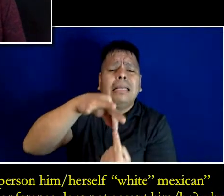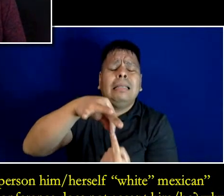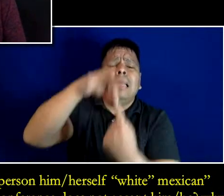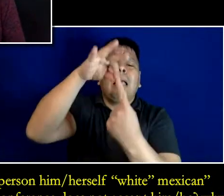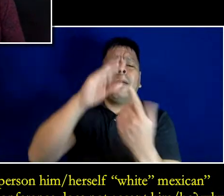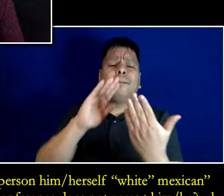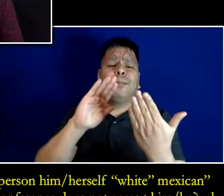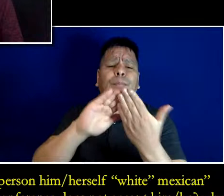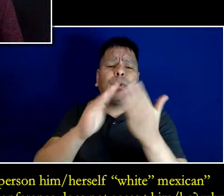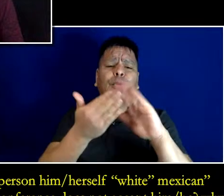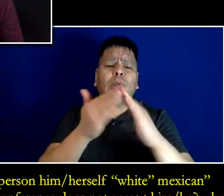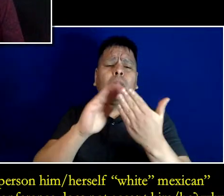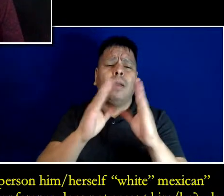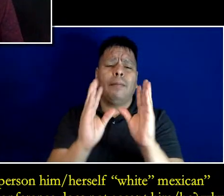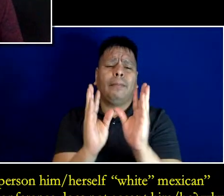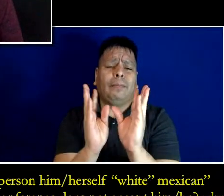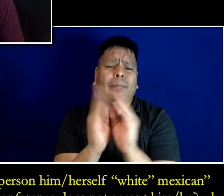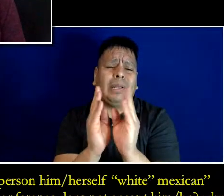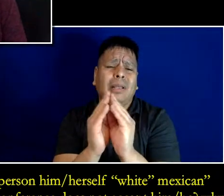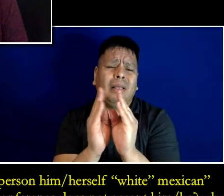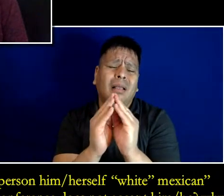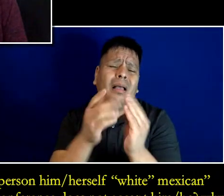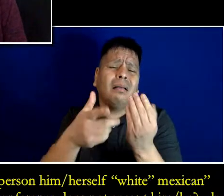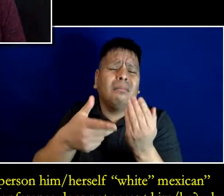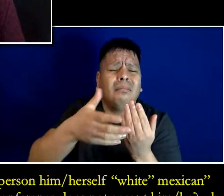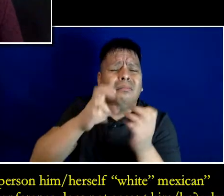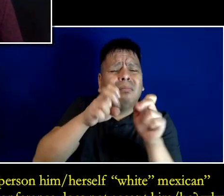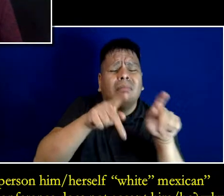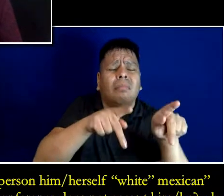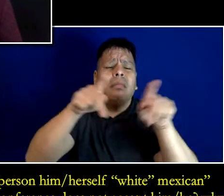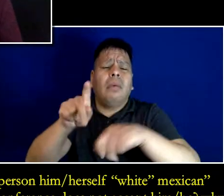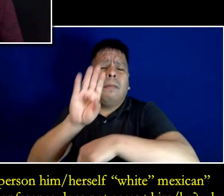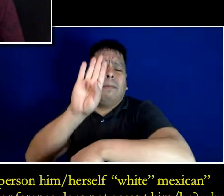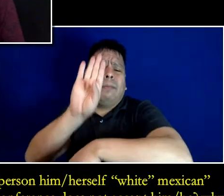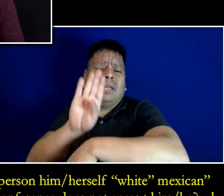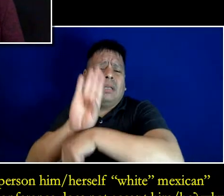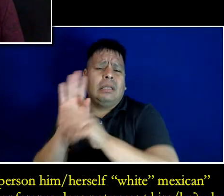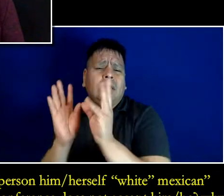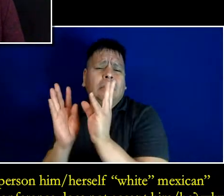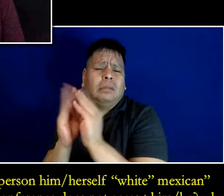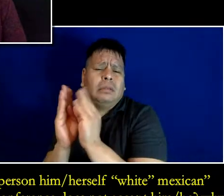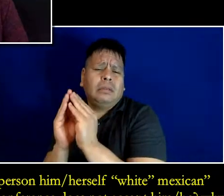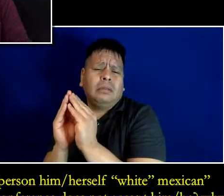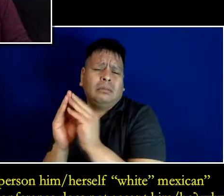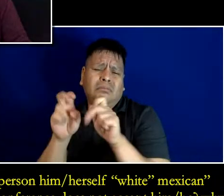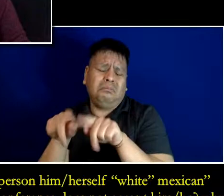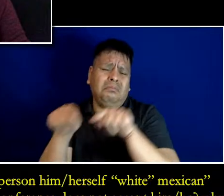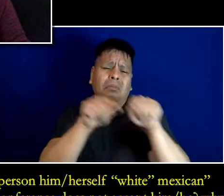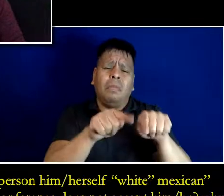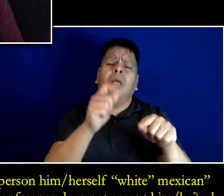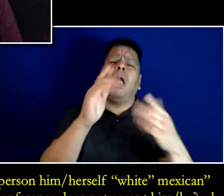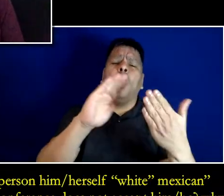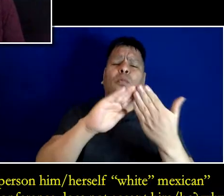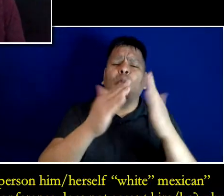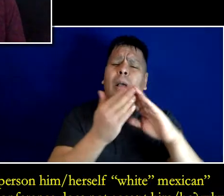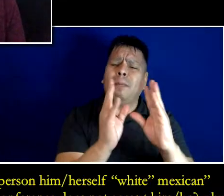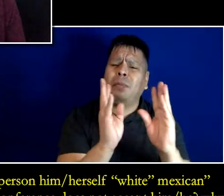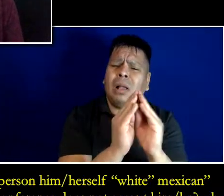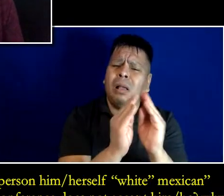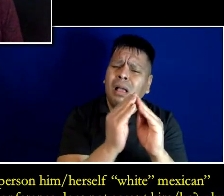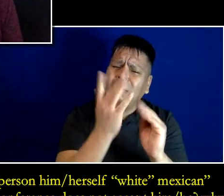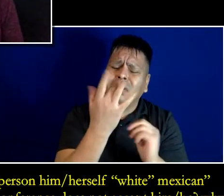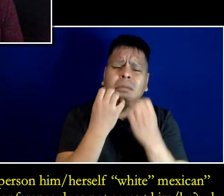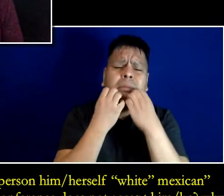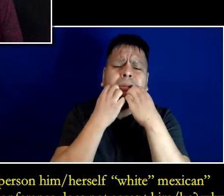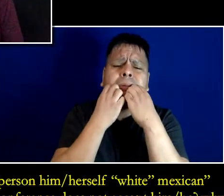public. We do not close to anyone except for our community meetings. Now, the community meetings are